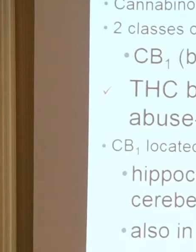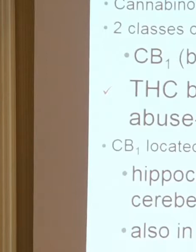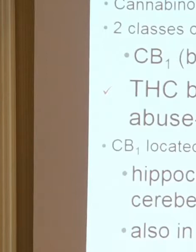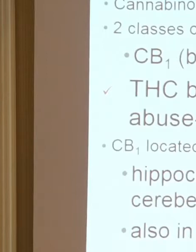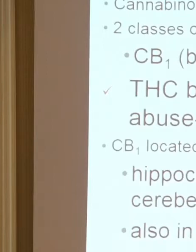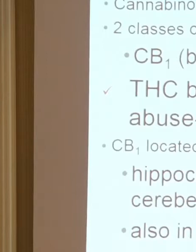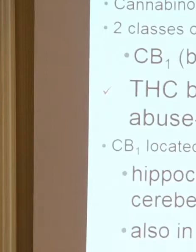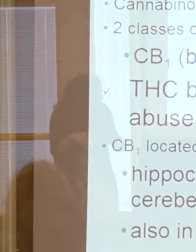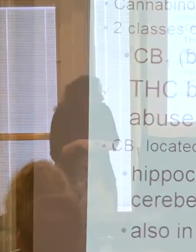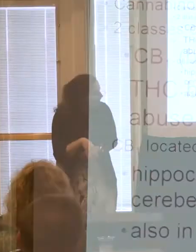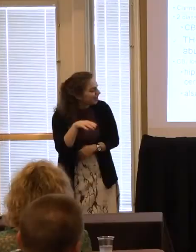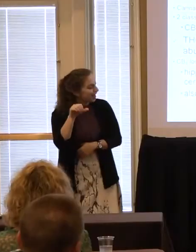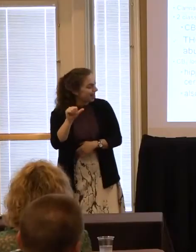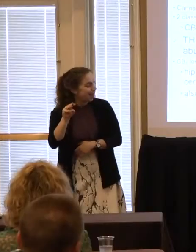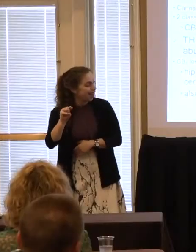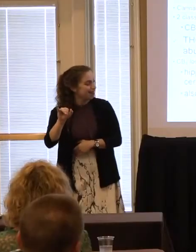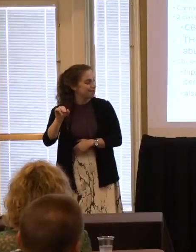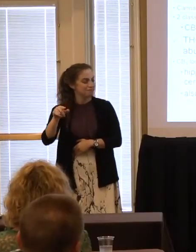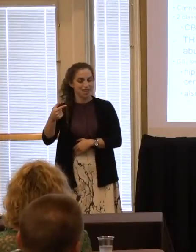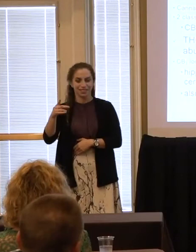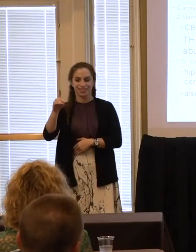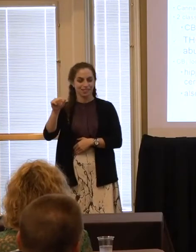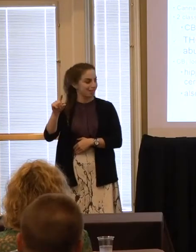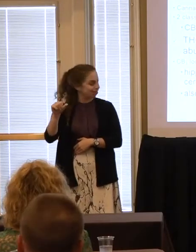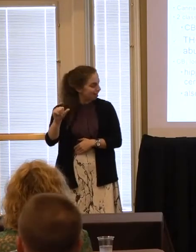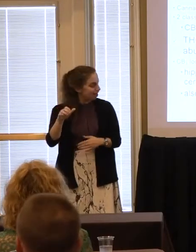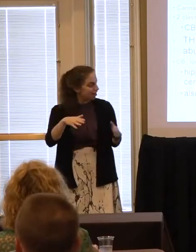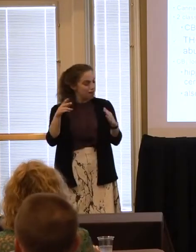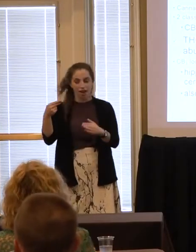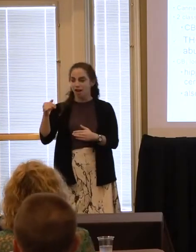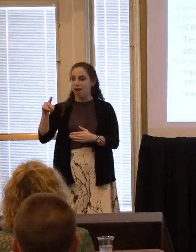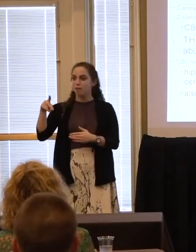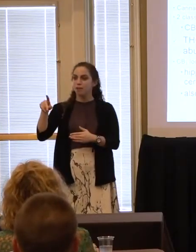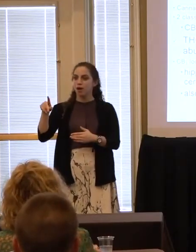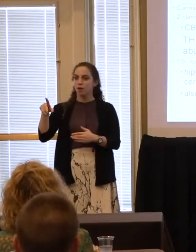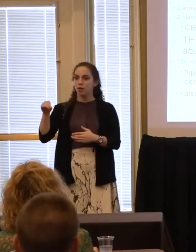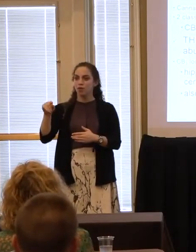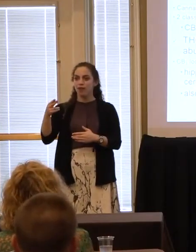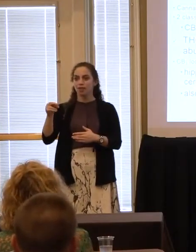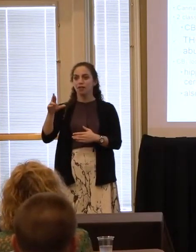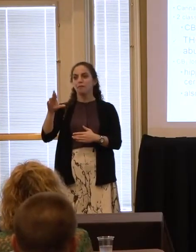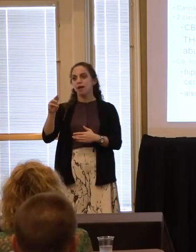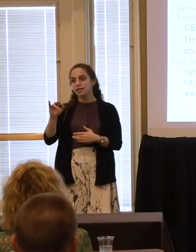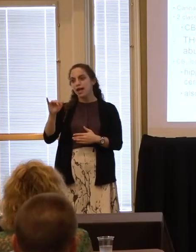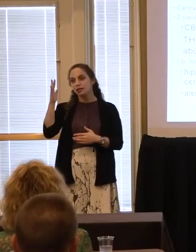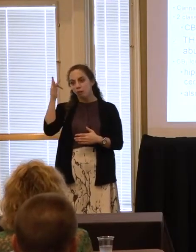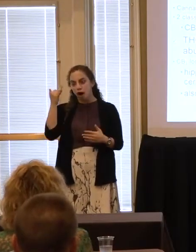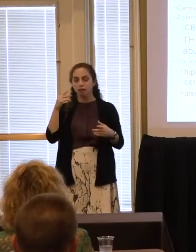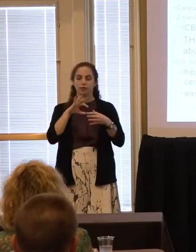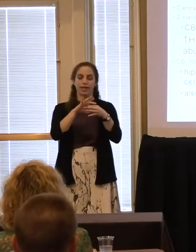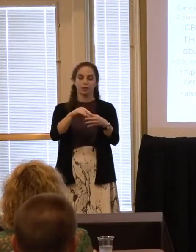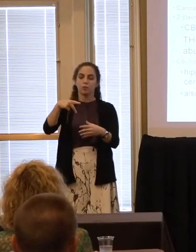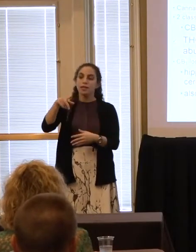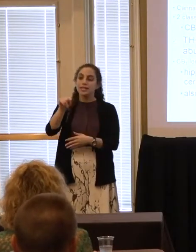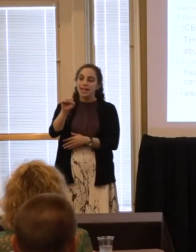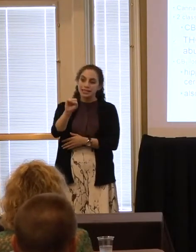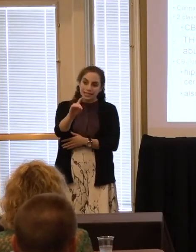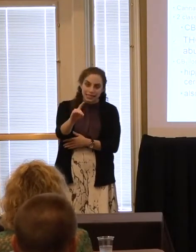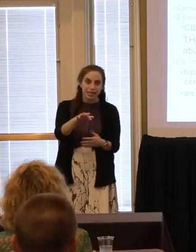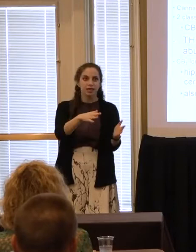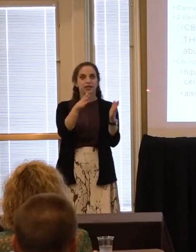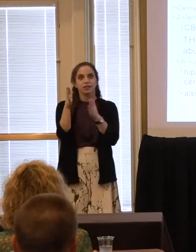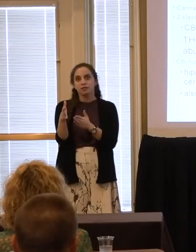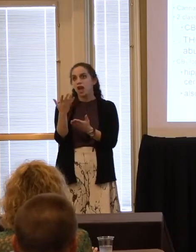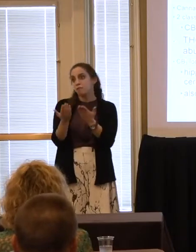amygdala, and the hypothalamus. And this is one of the reasons that we're looking at things like PTSD